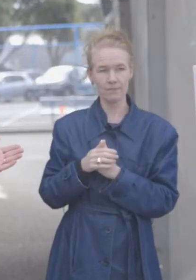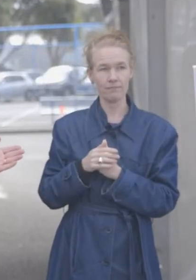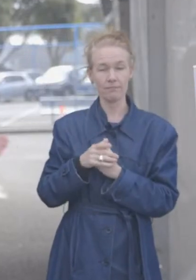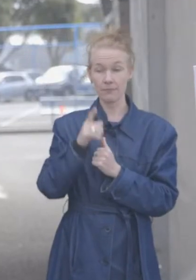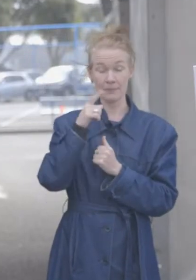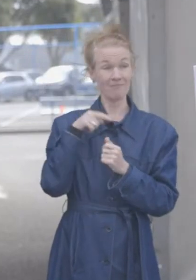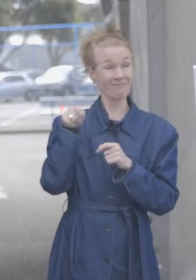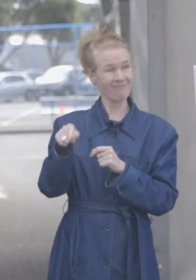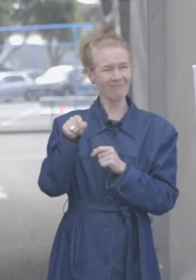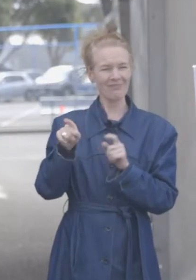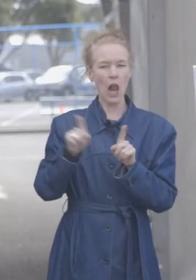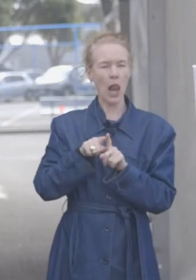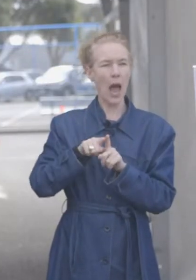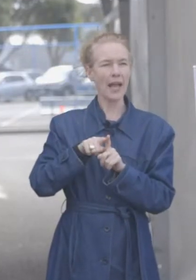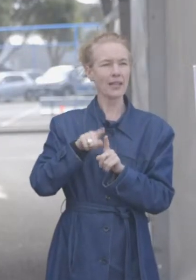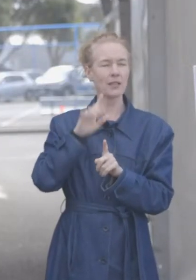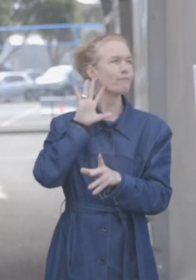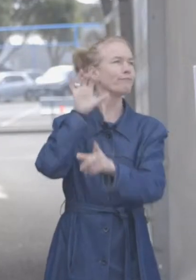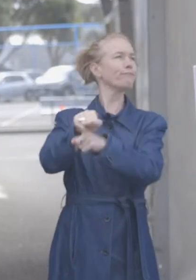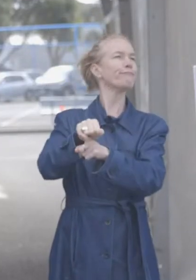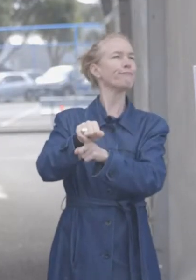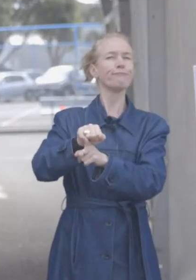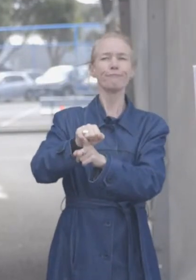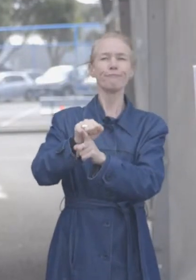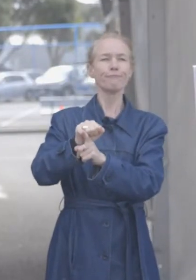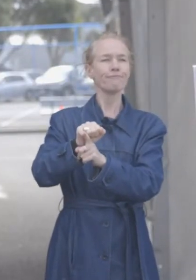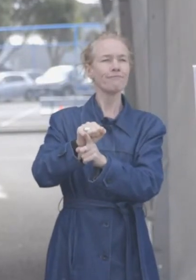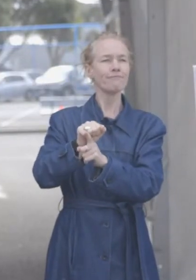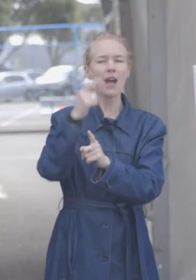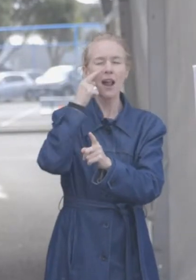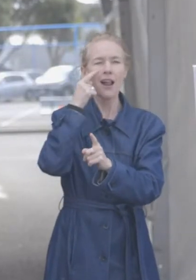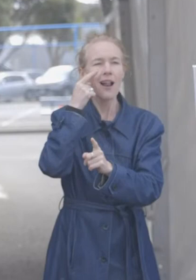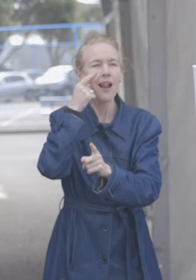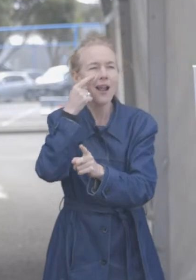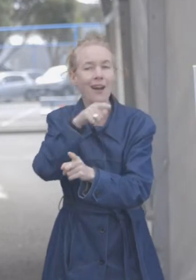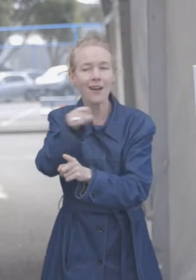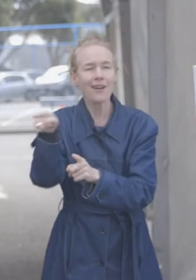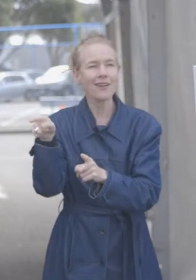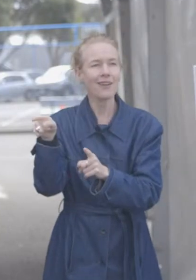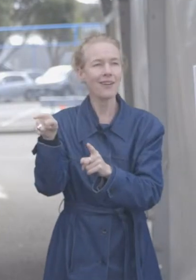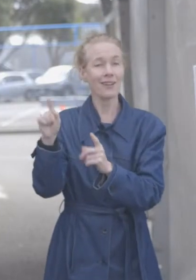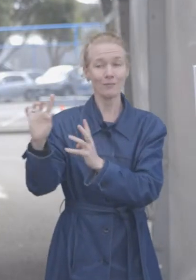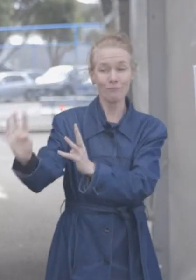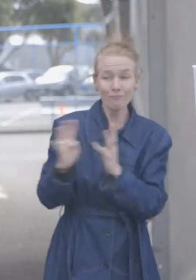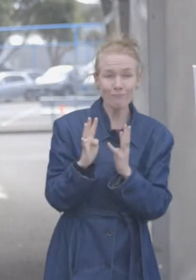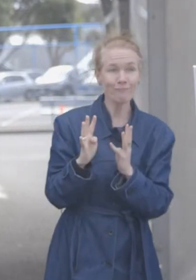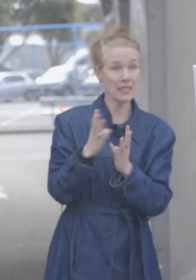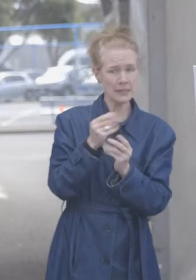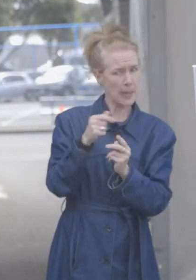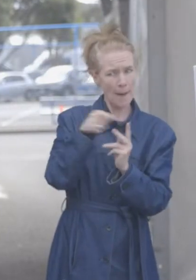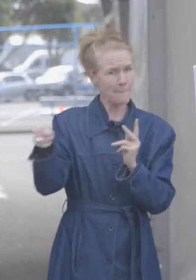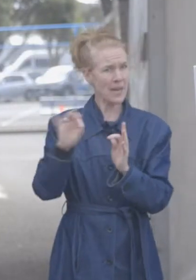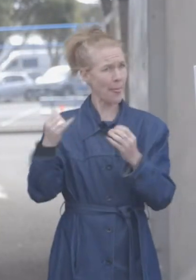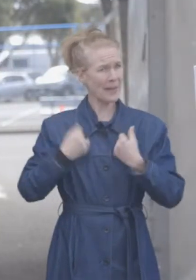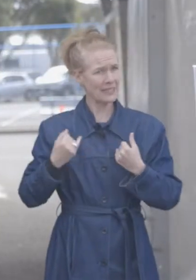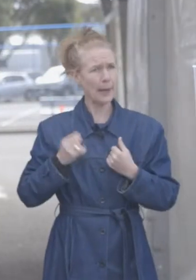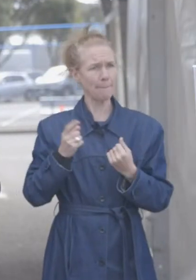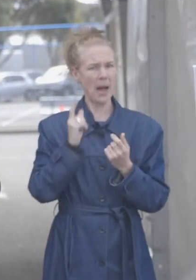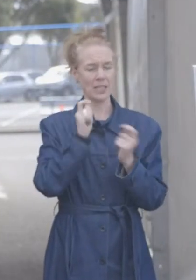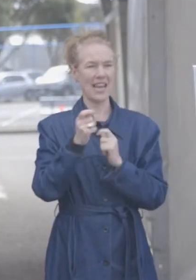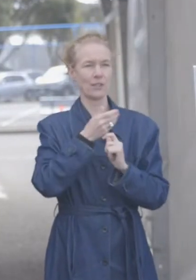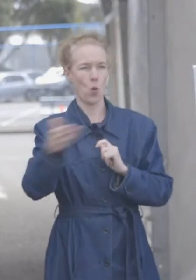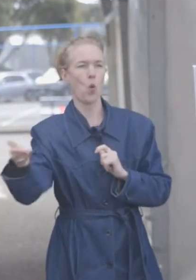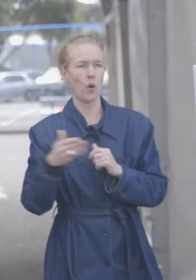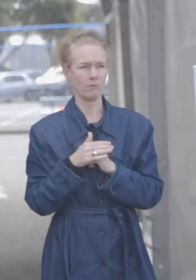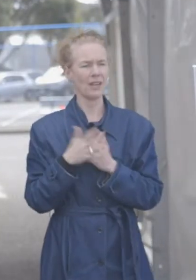was just check and see that there was no infection in that community, which was the case, which is good. So there will be occasions